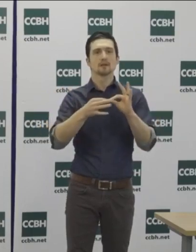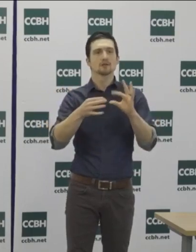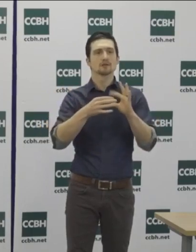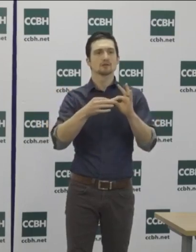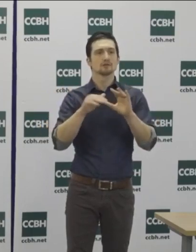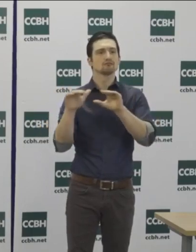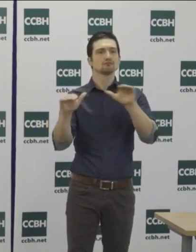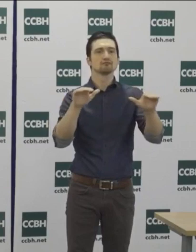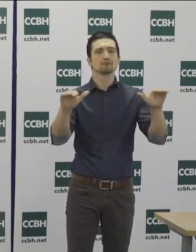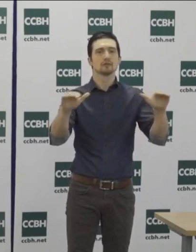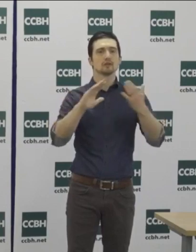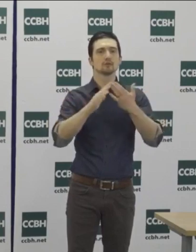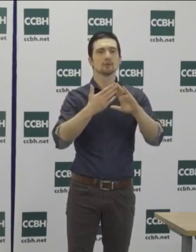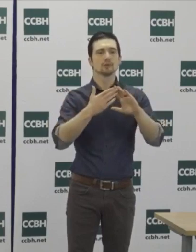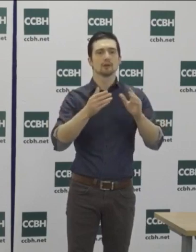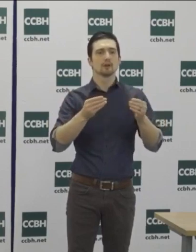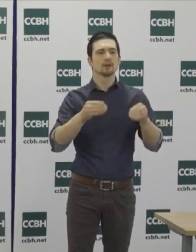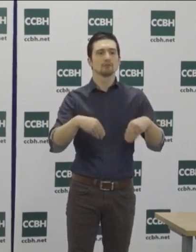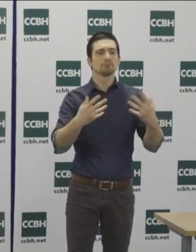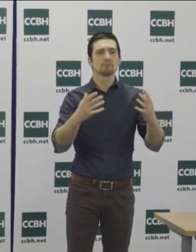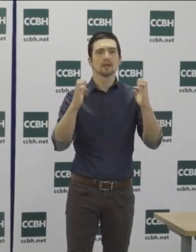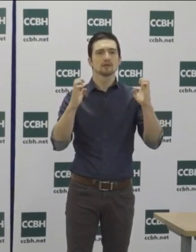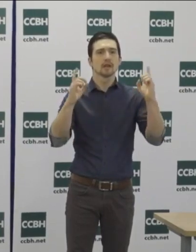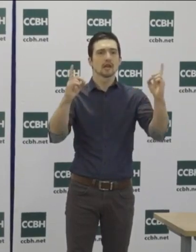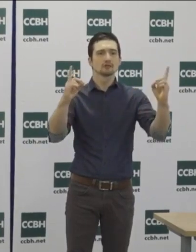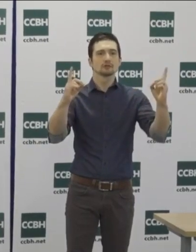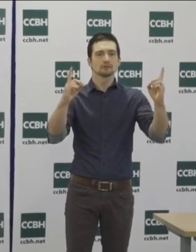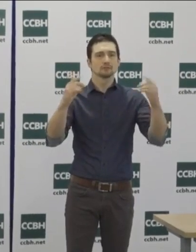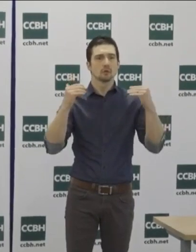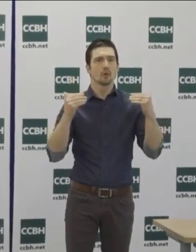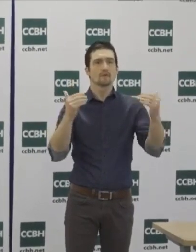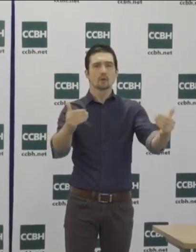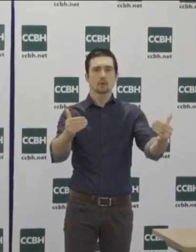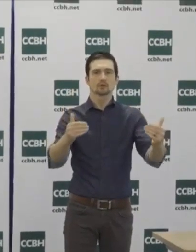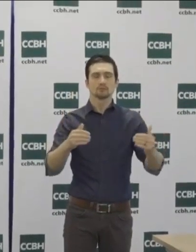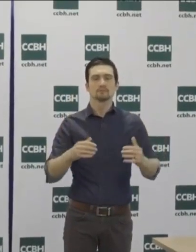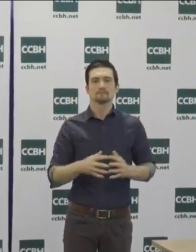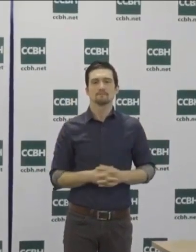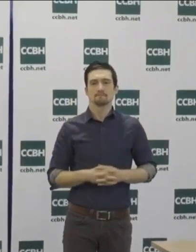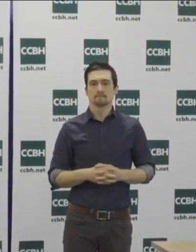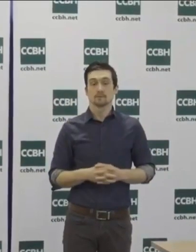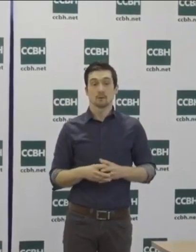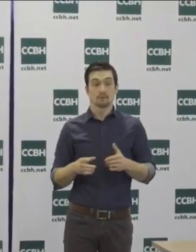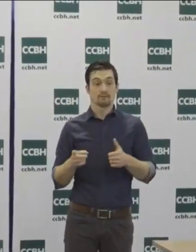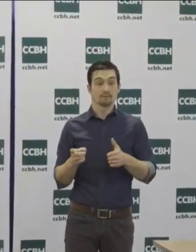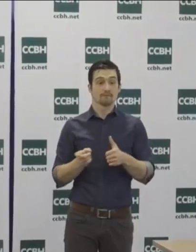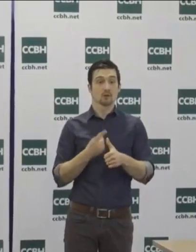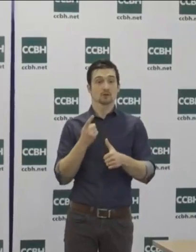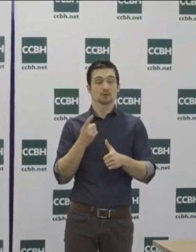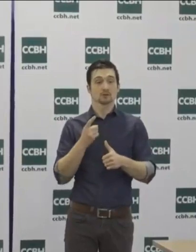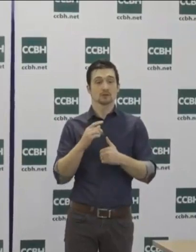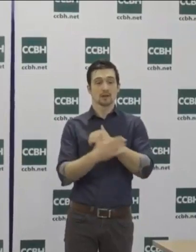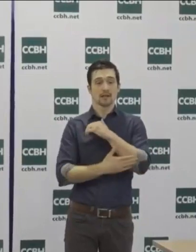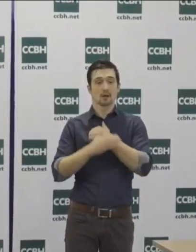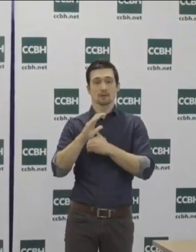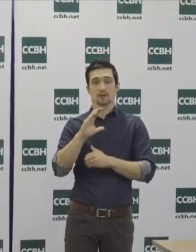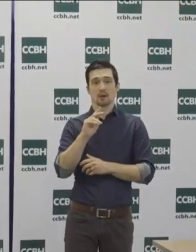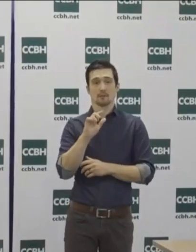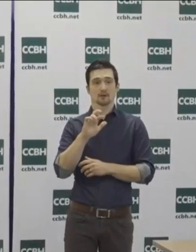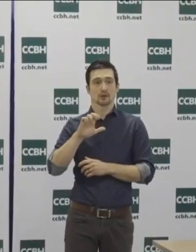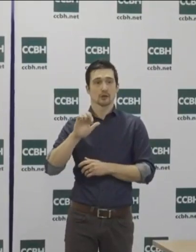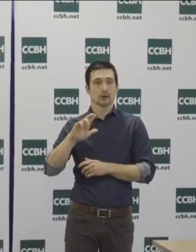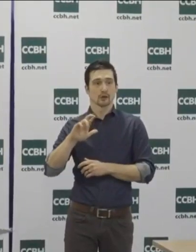community to help on our education and our work going forward. So we'll hear first from County Executive Armin Budish.